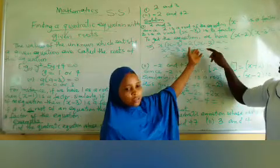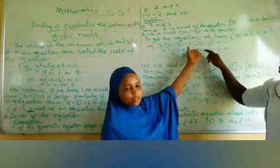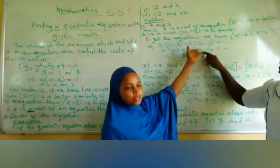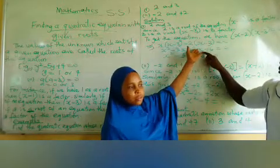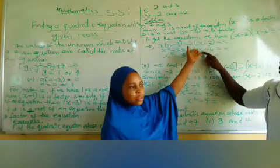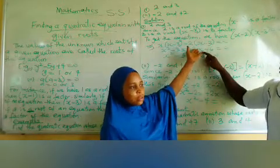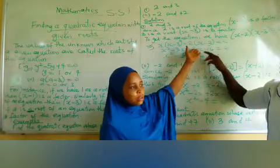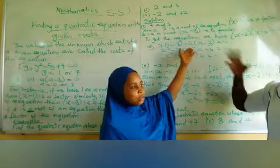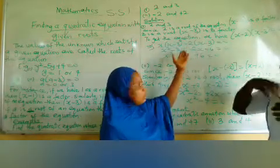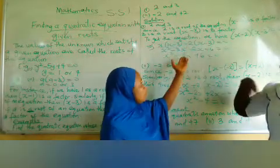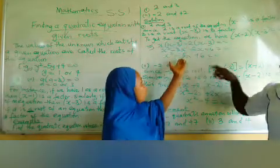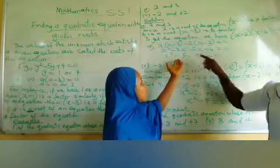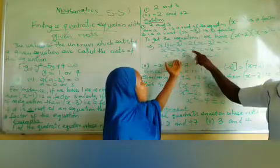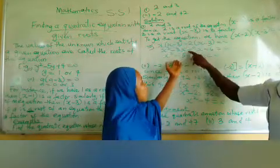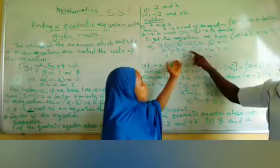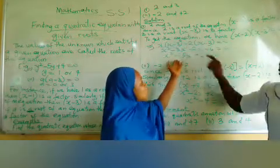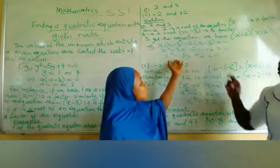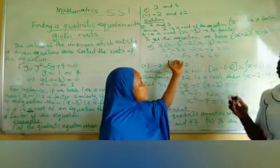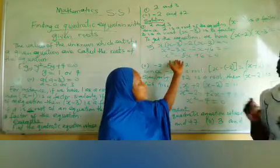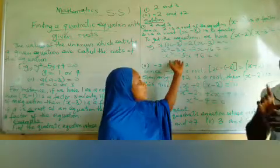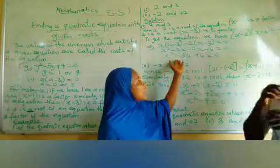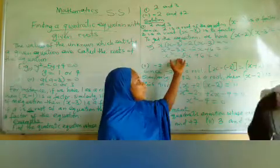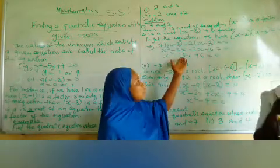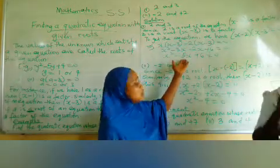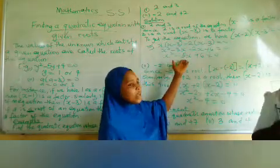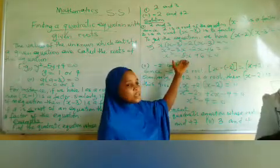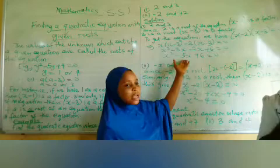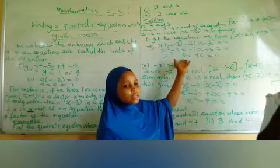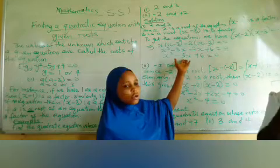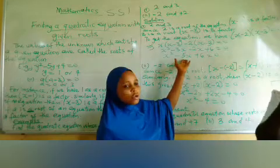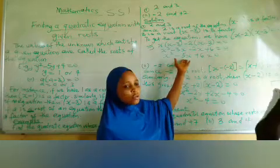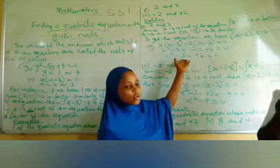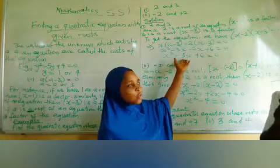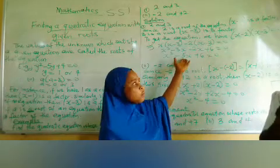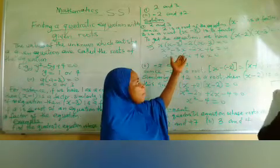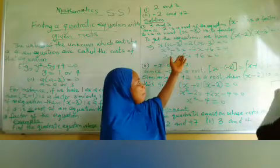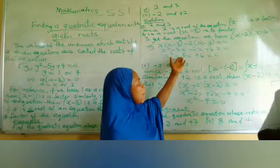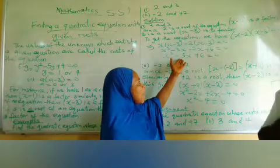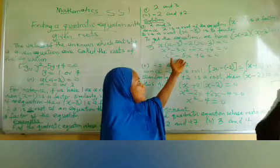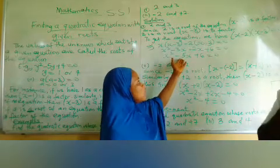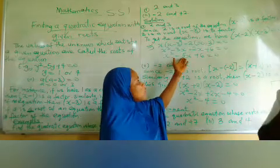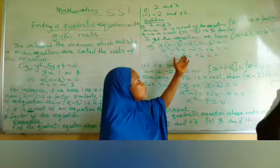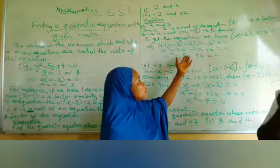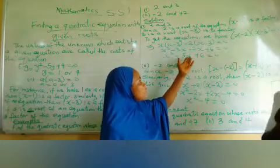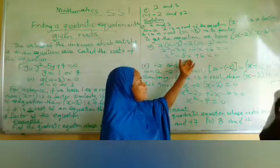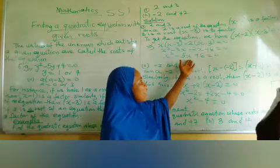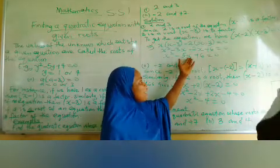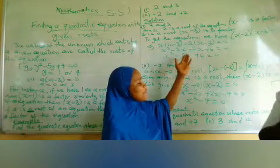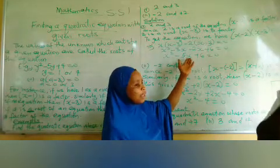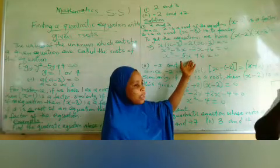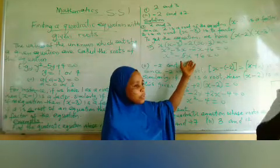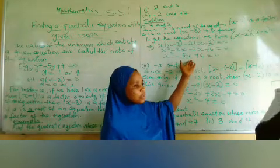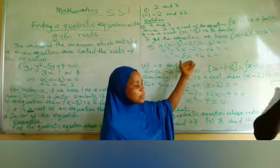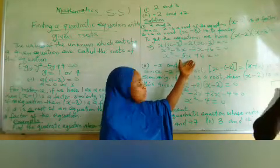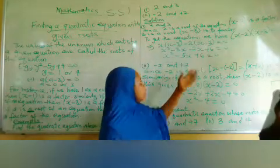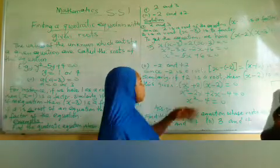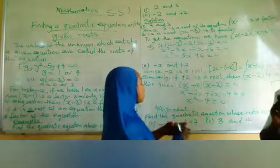2x. When you add the two together, your answer is equal to minus 5x.